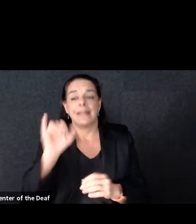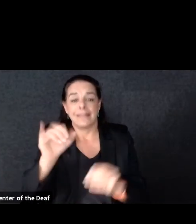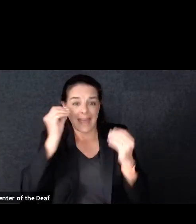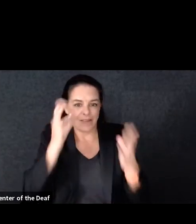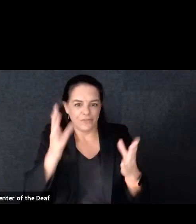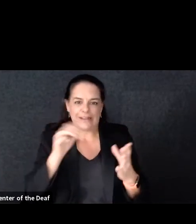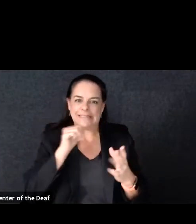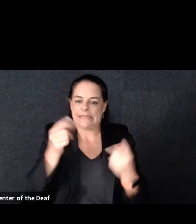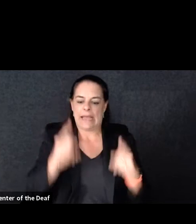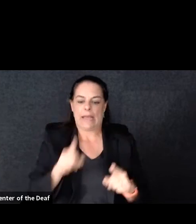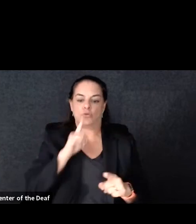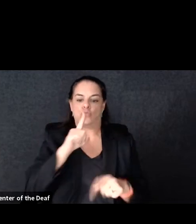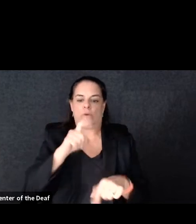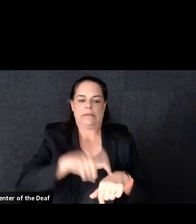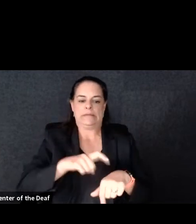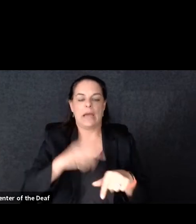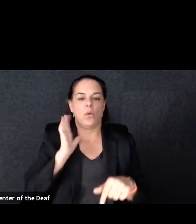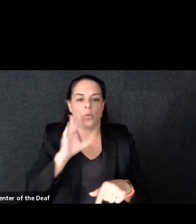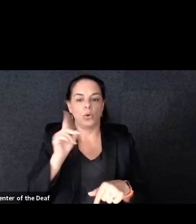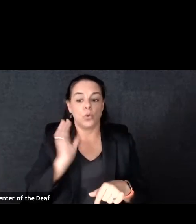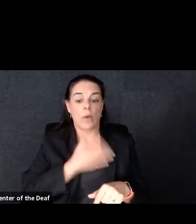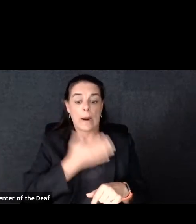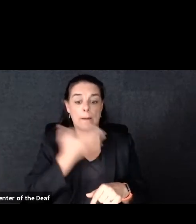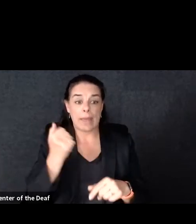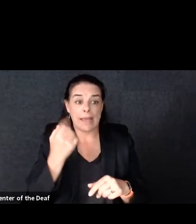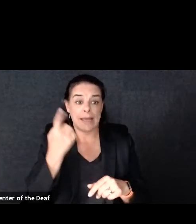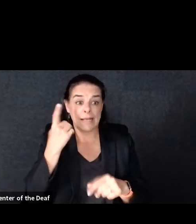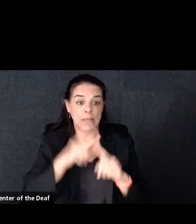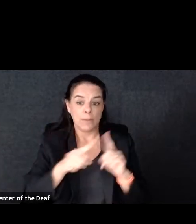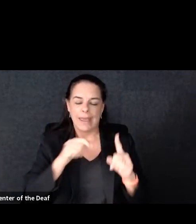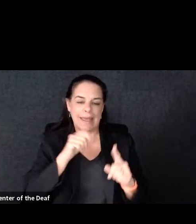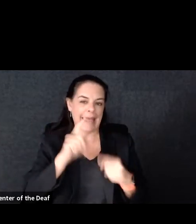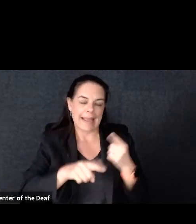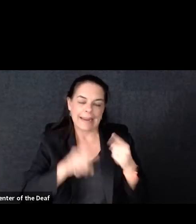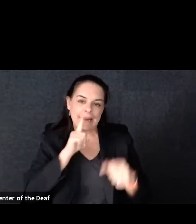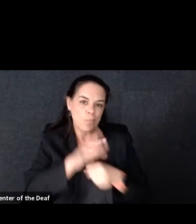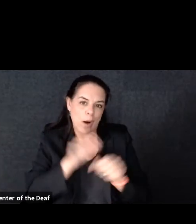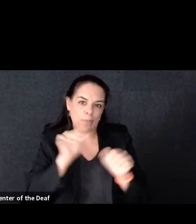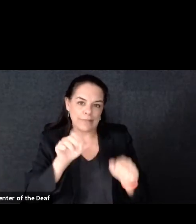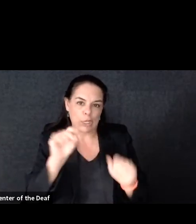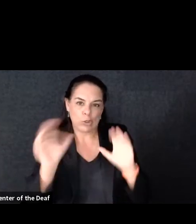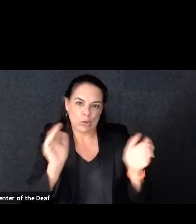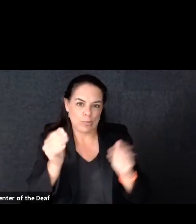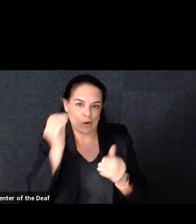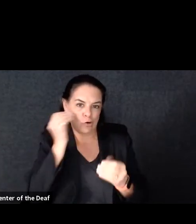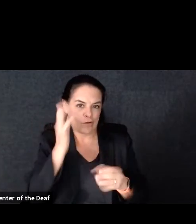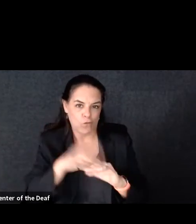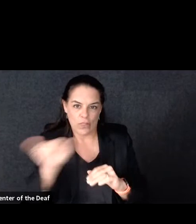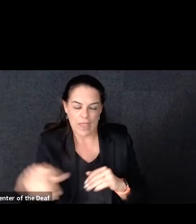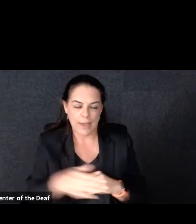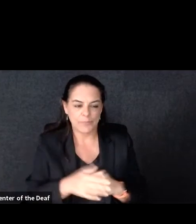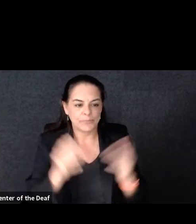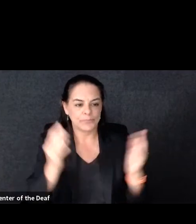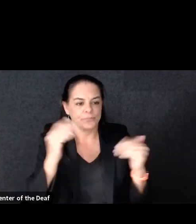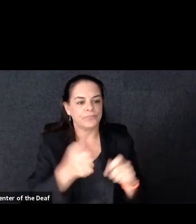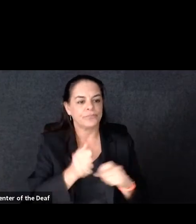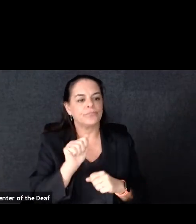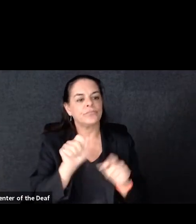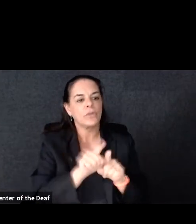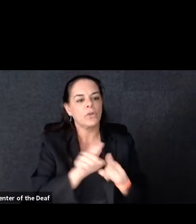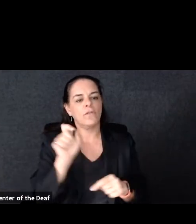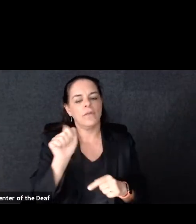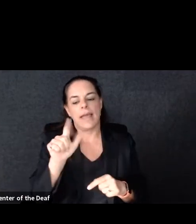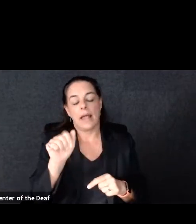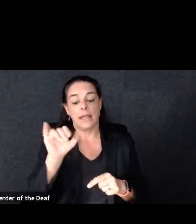get, so we'll do the best we can, but I wouldn't promise that we could do comparison data on that one in the same way. Also from Alan, our